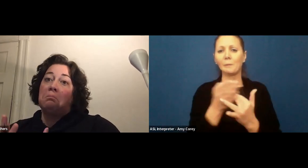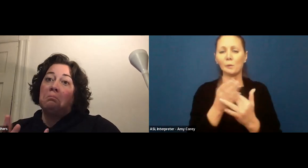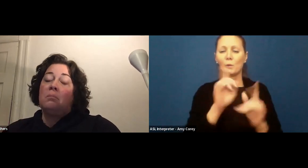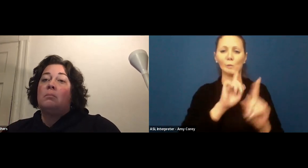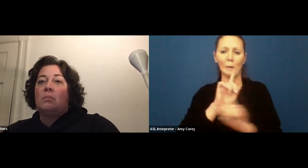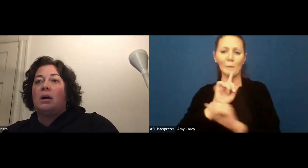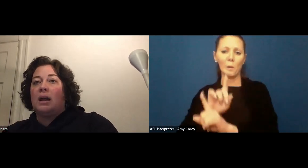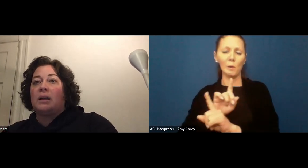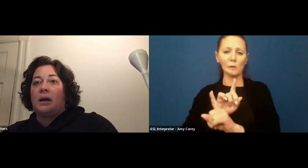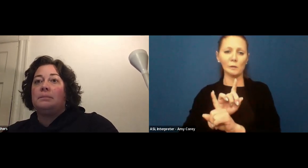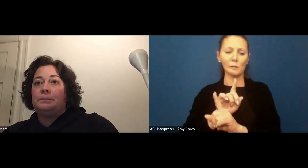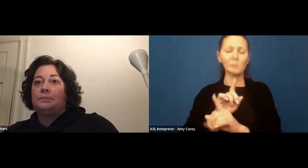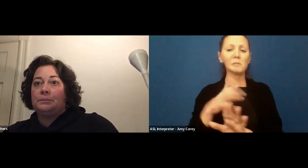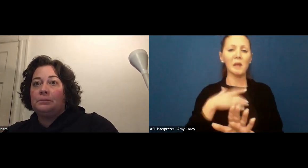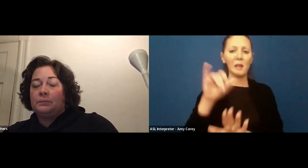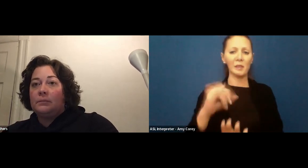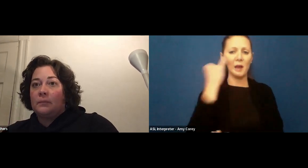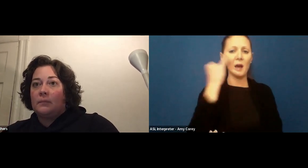reports. I like that.